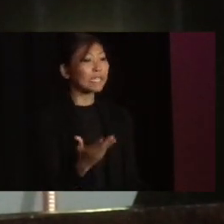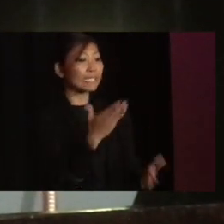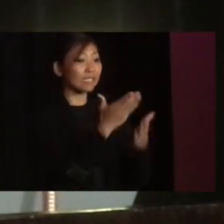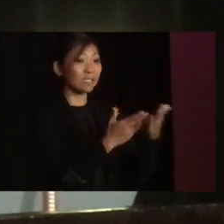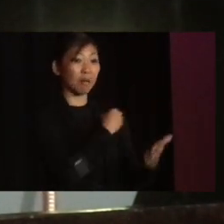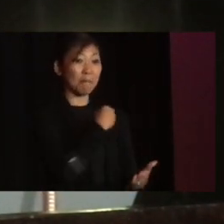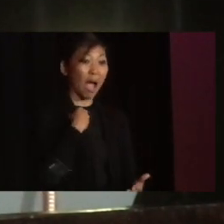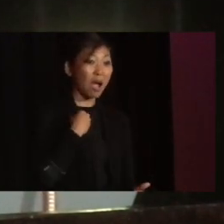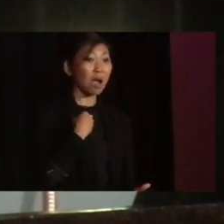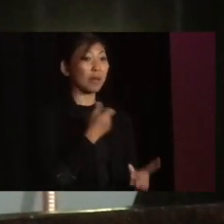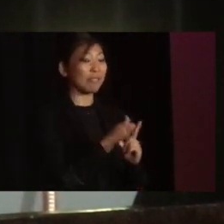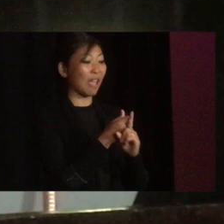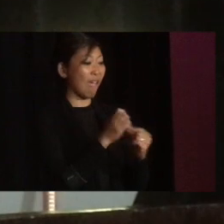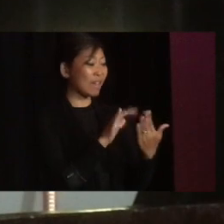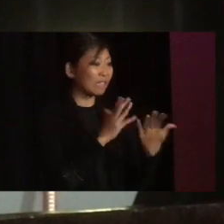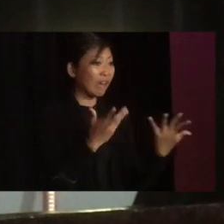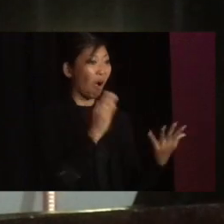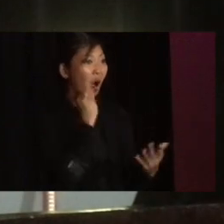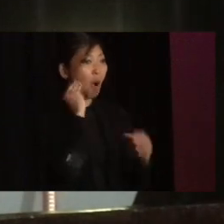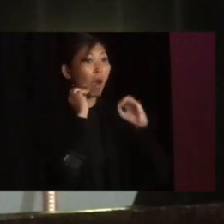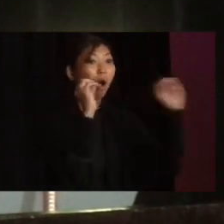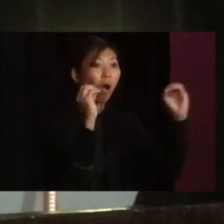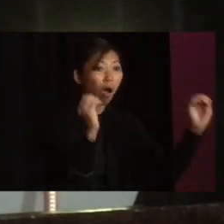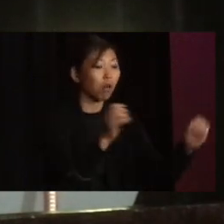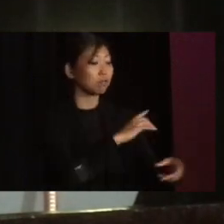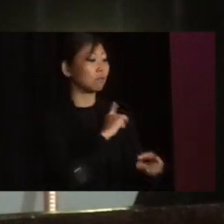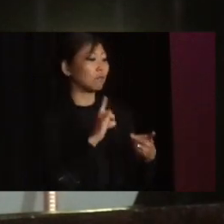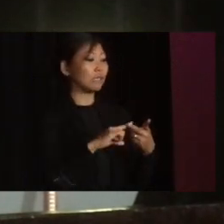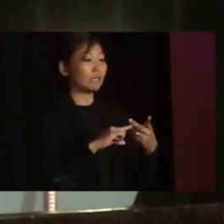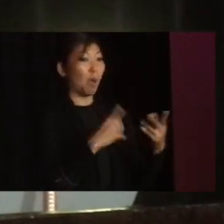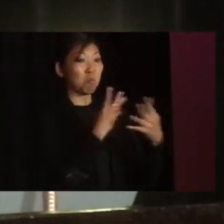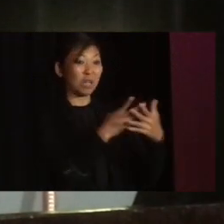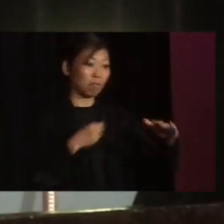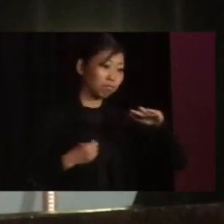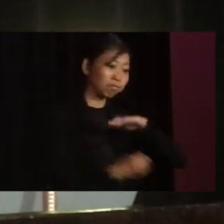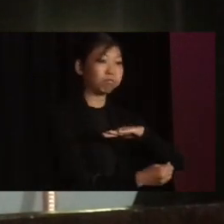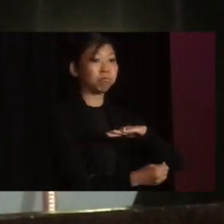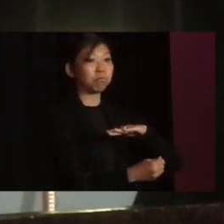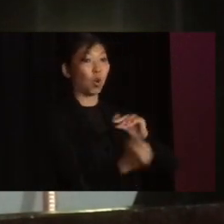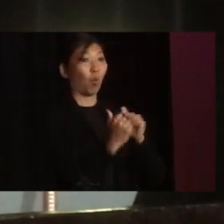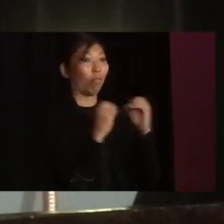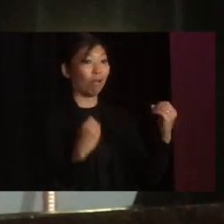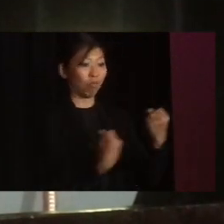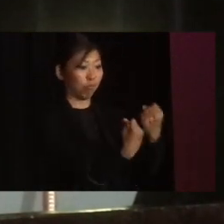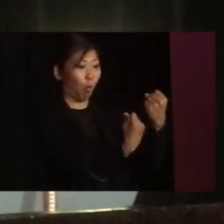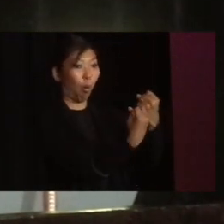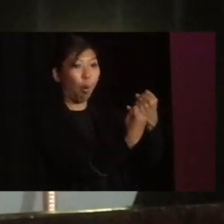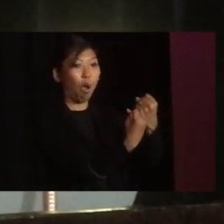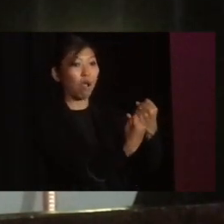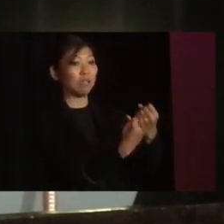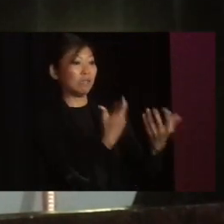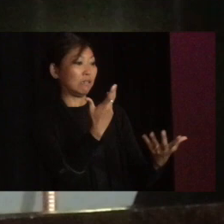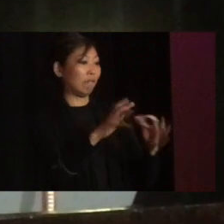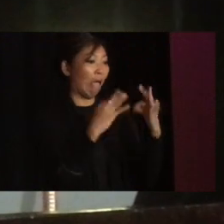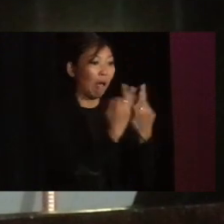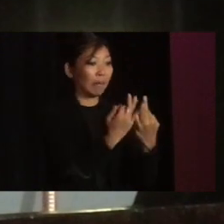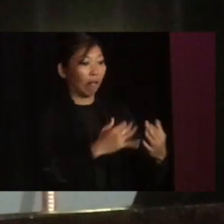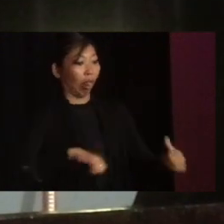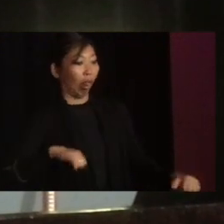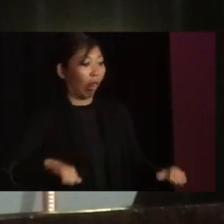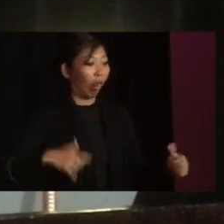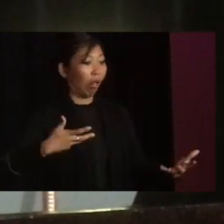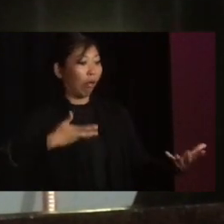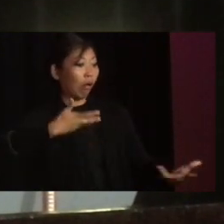our community facing homelessness, facing imprisonment without any support and family, and